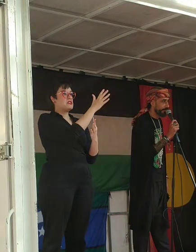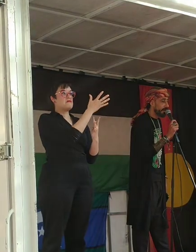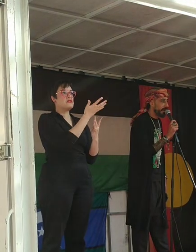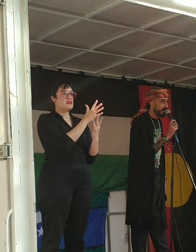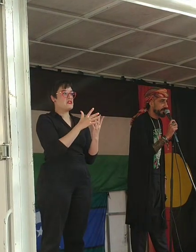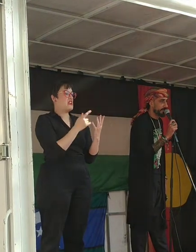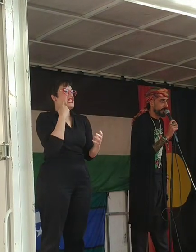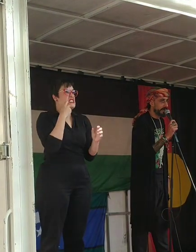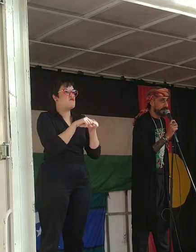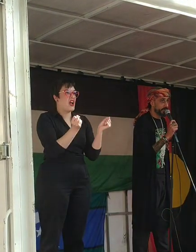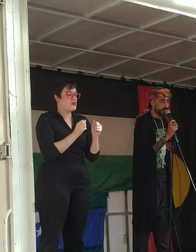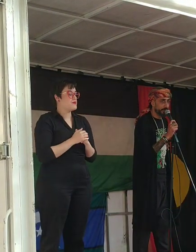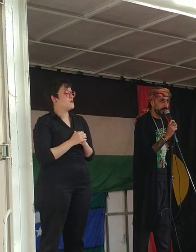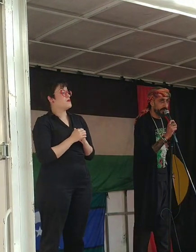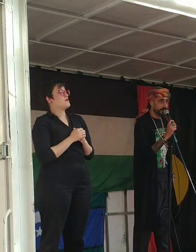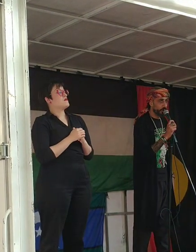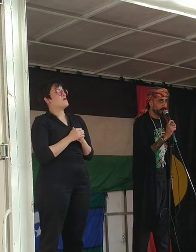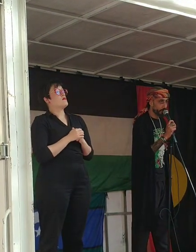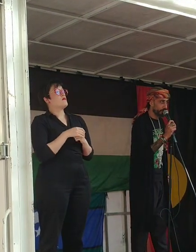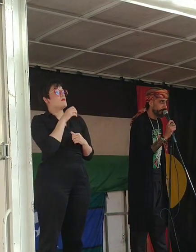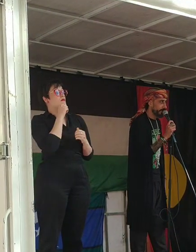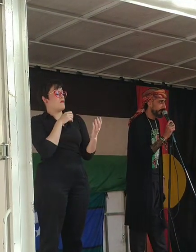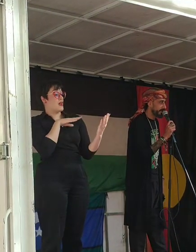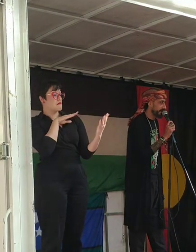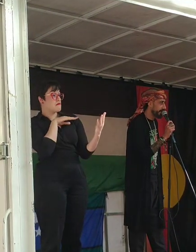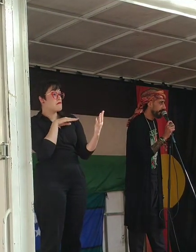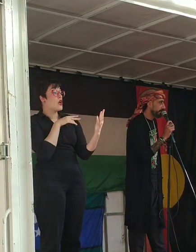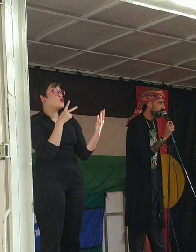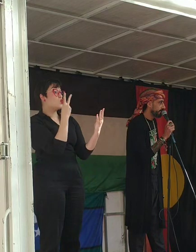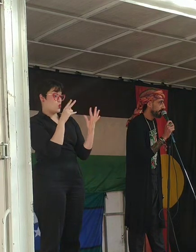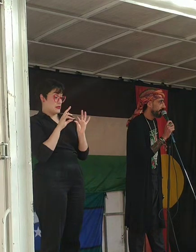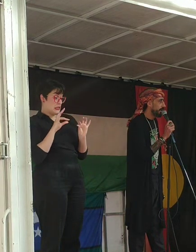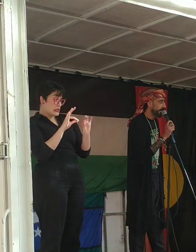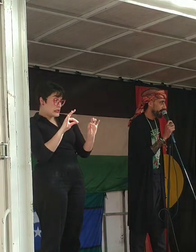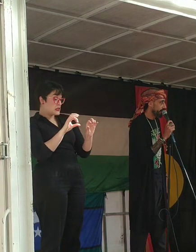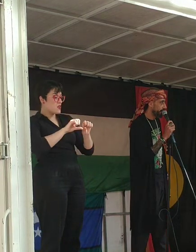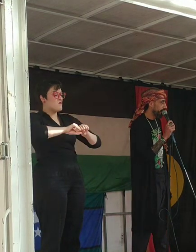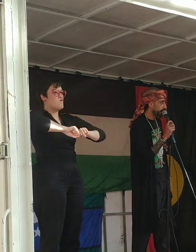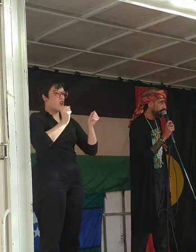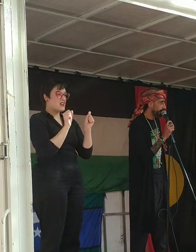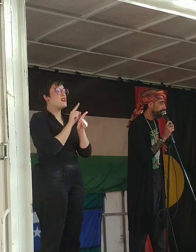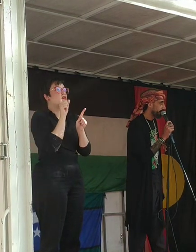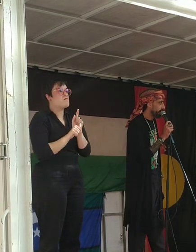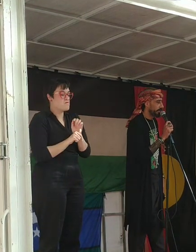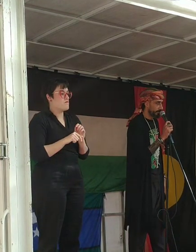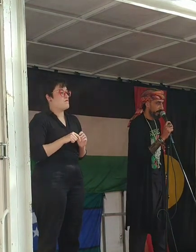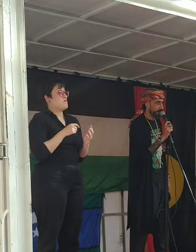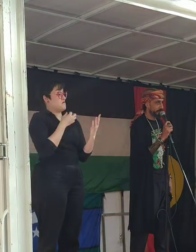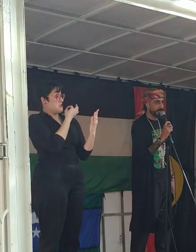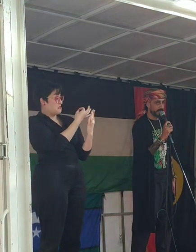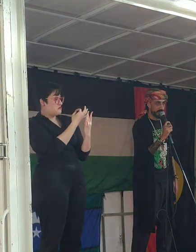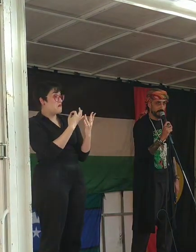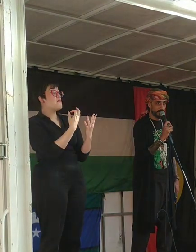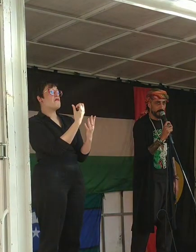break. Asked them to bring and hold 2 sticks together. And asked them to break it. It